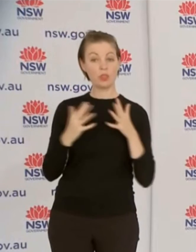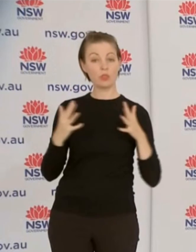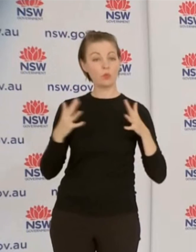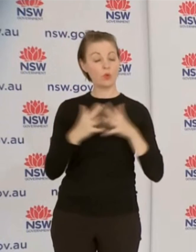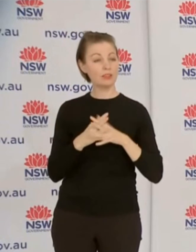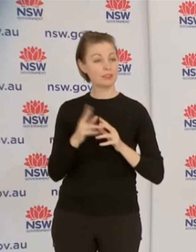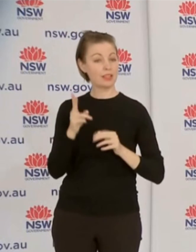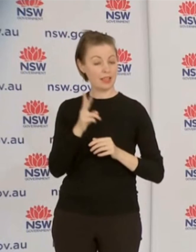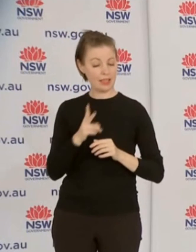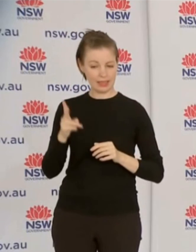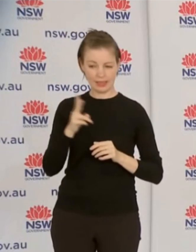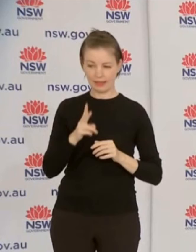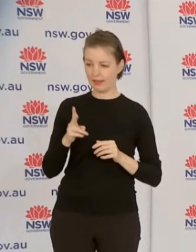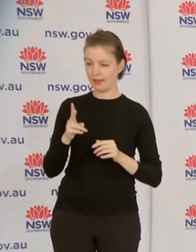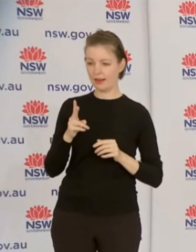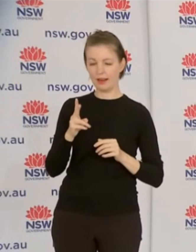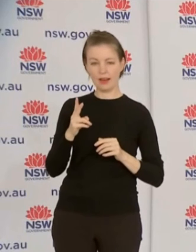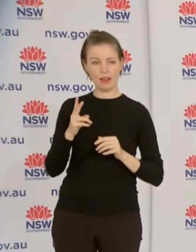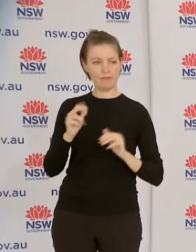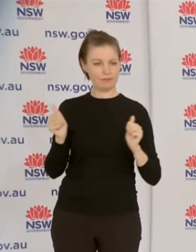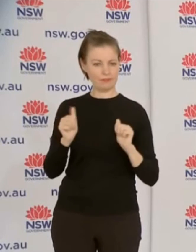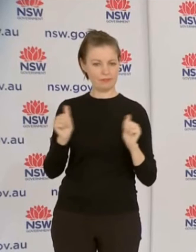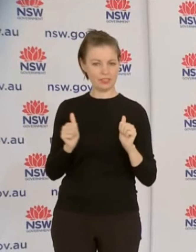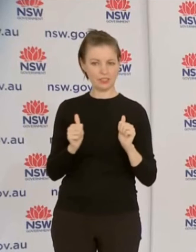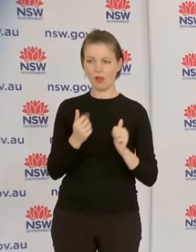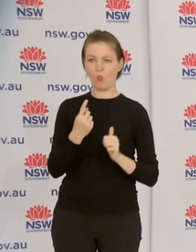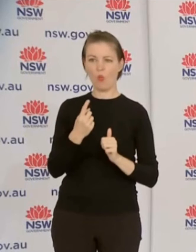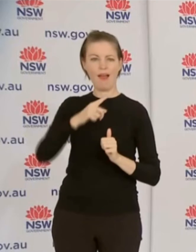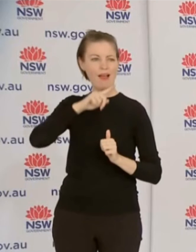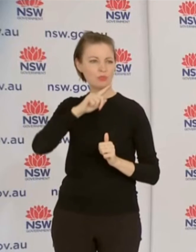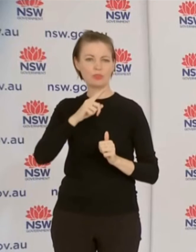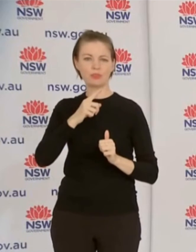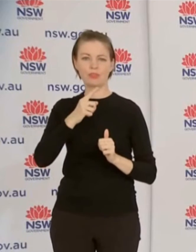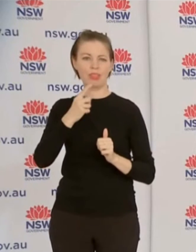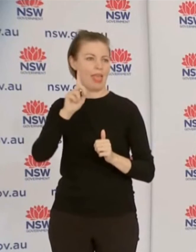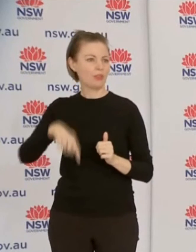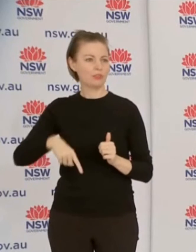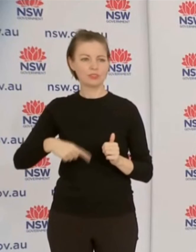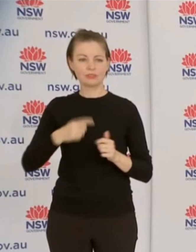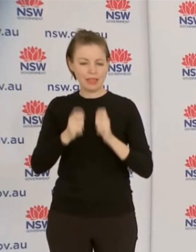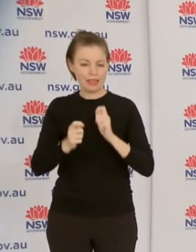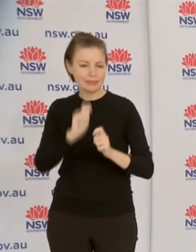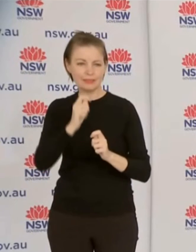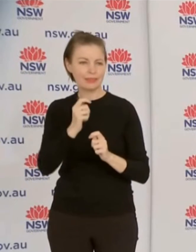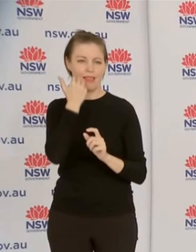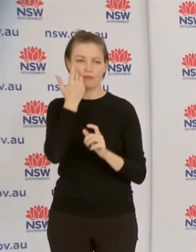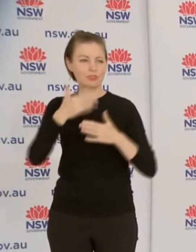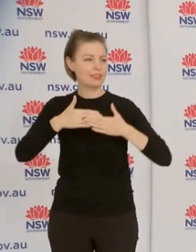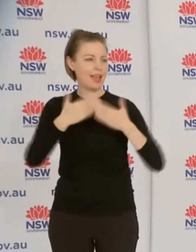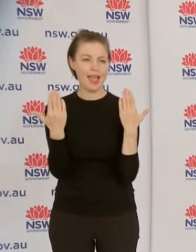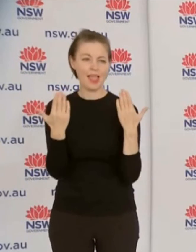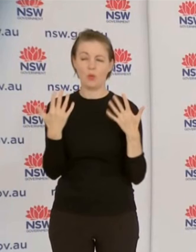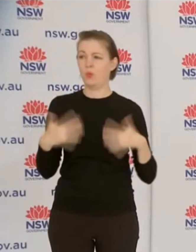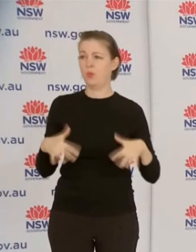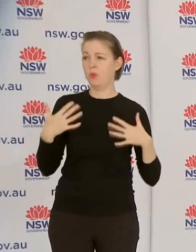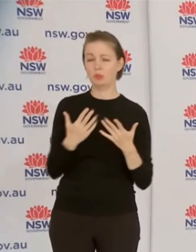around, I think it was 170,000 tests every day. I mean, we're doing nearly 1 million tests rates over 7 or 8 days, which is just incredible.